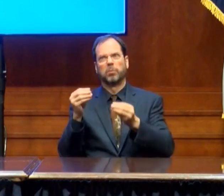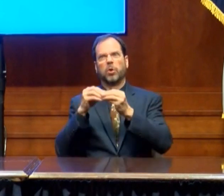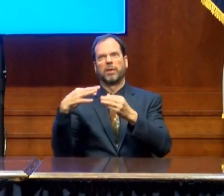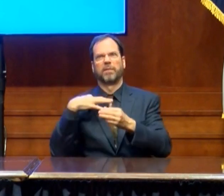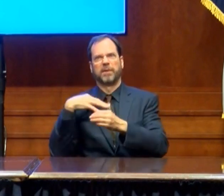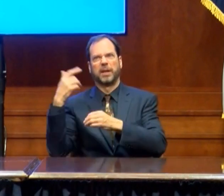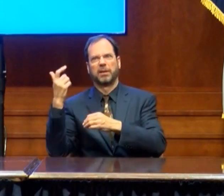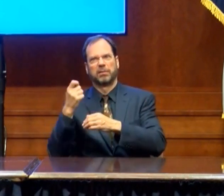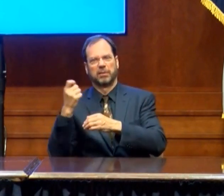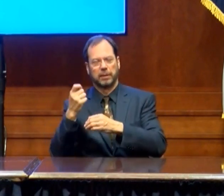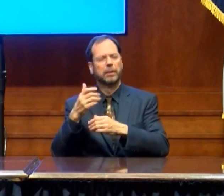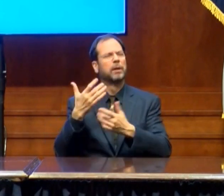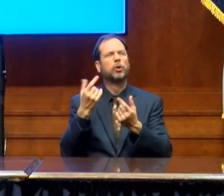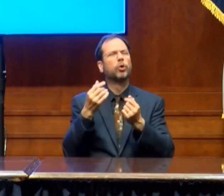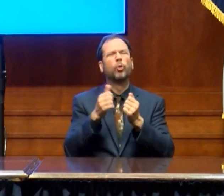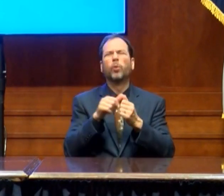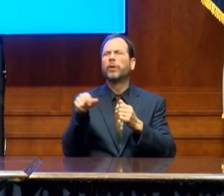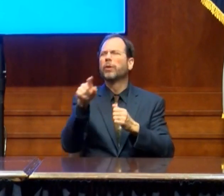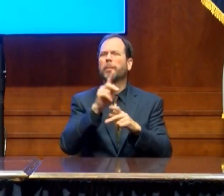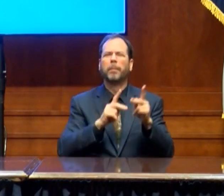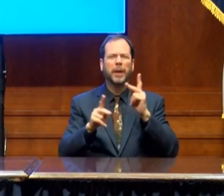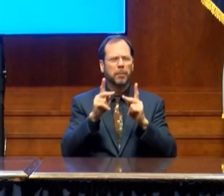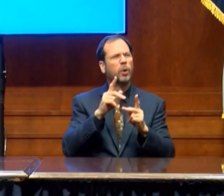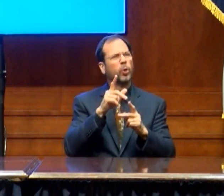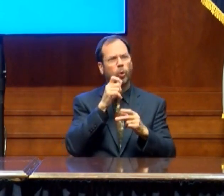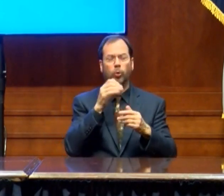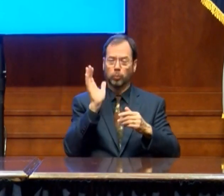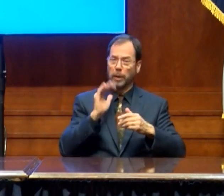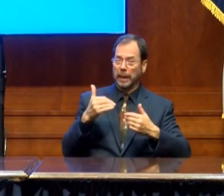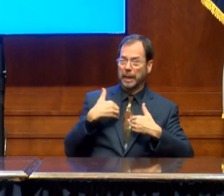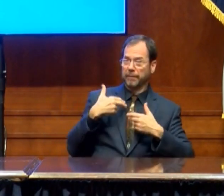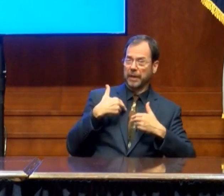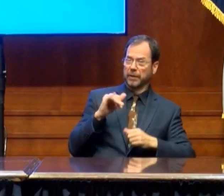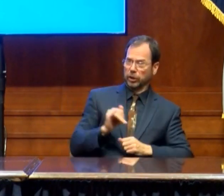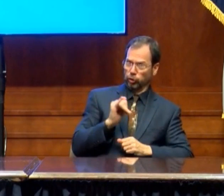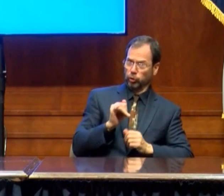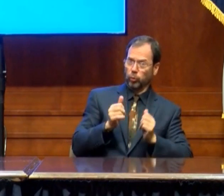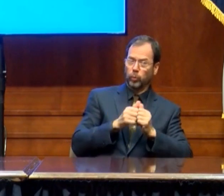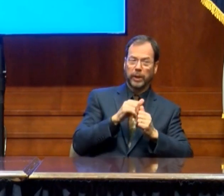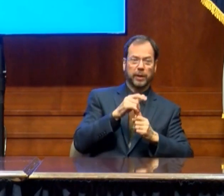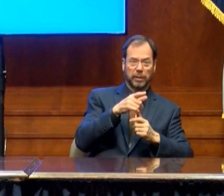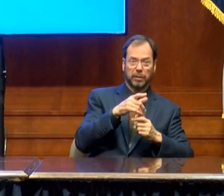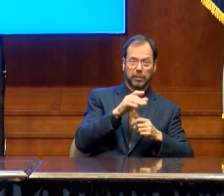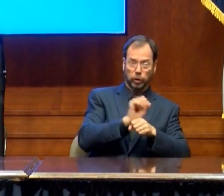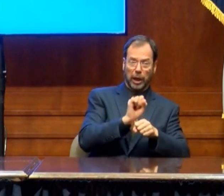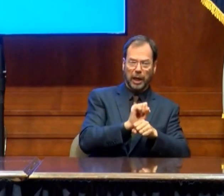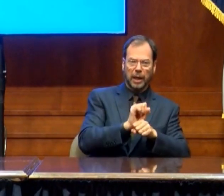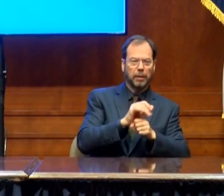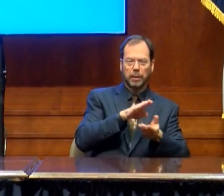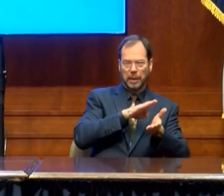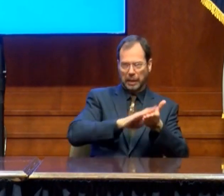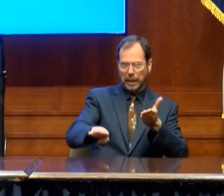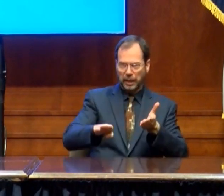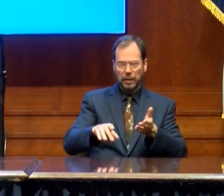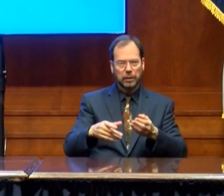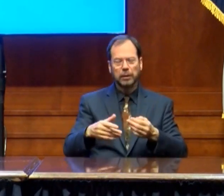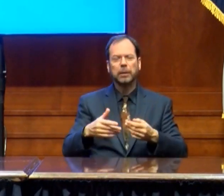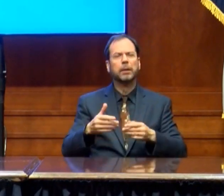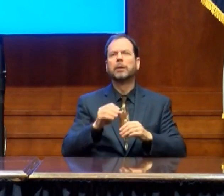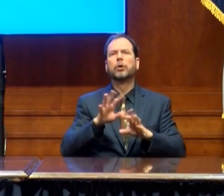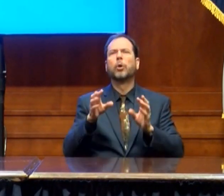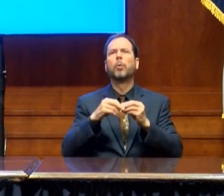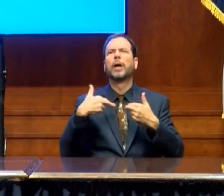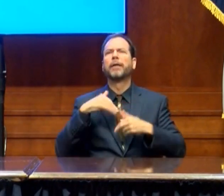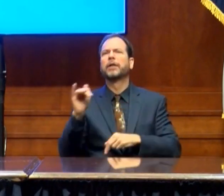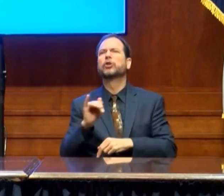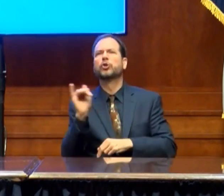unemployment. So what are you going to do for those people who have or had health insurance through their company that no longer have health insurance through their